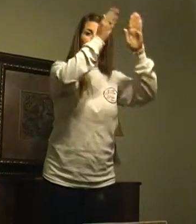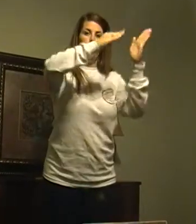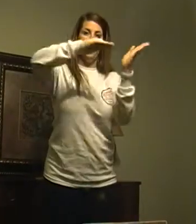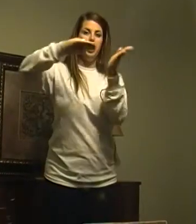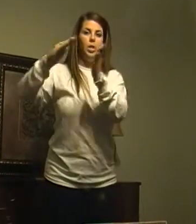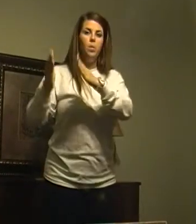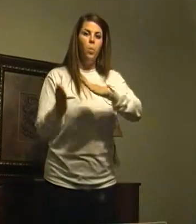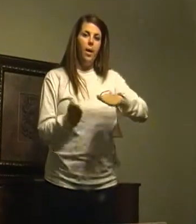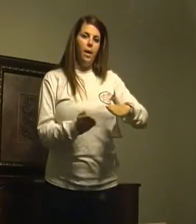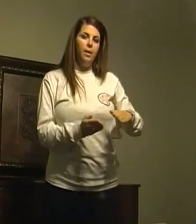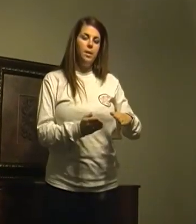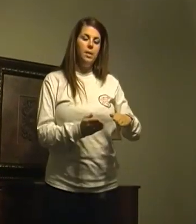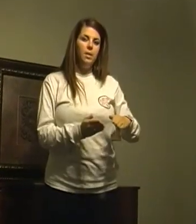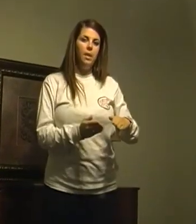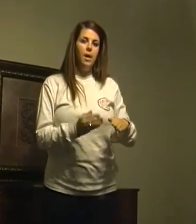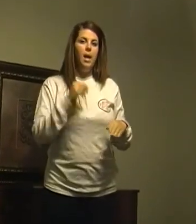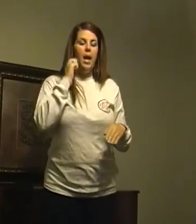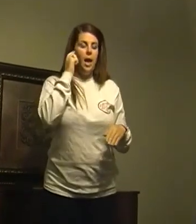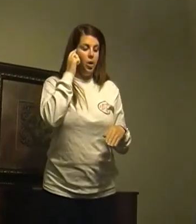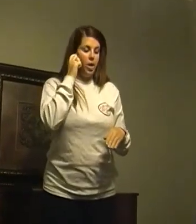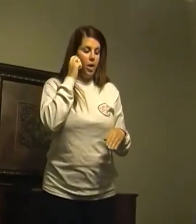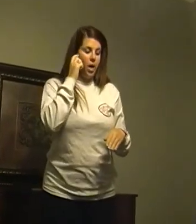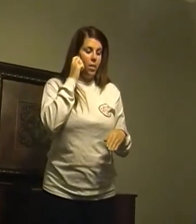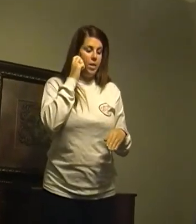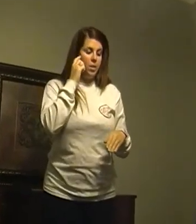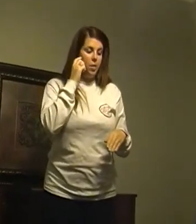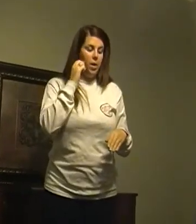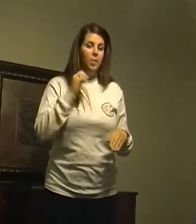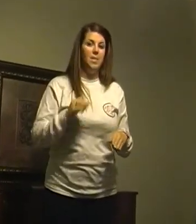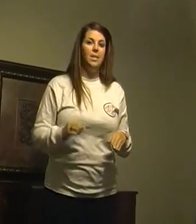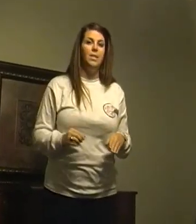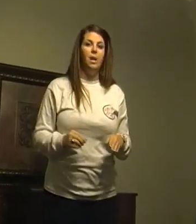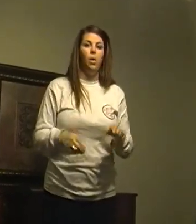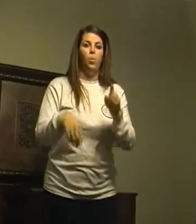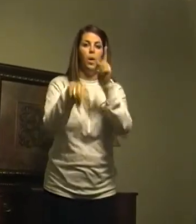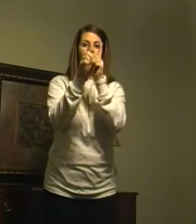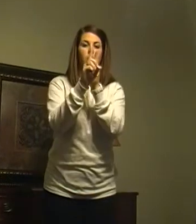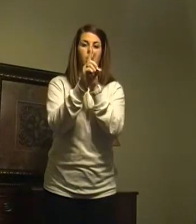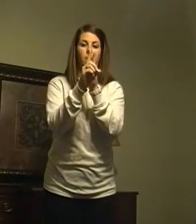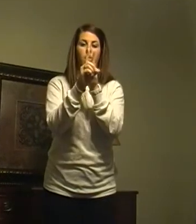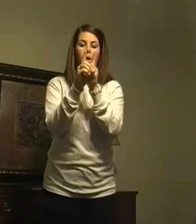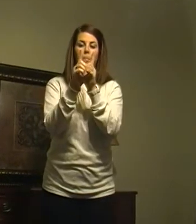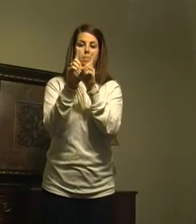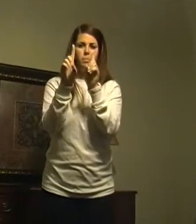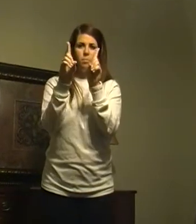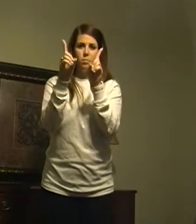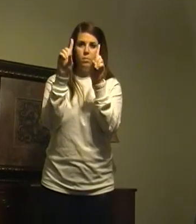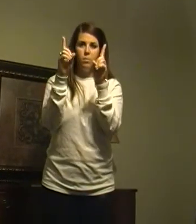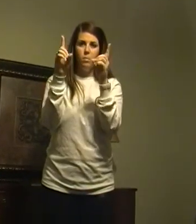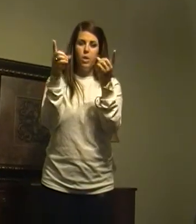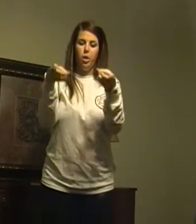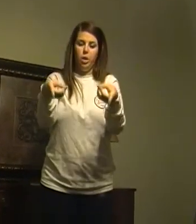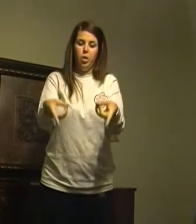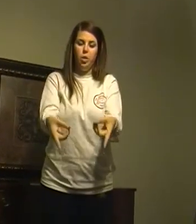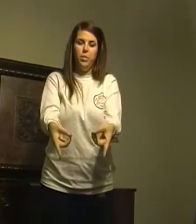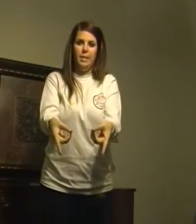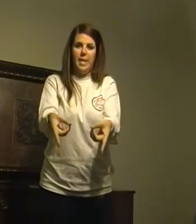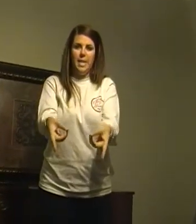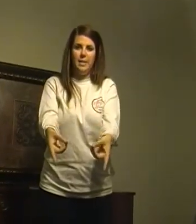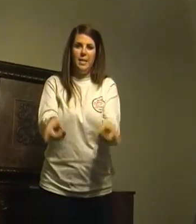from rushing wind, and you're going to go into it was still, which you have your 2 D's